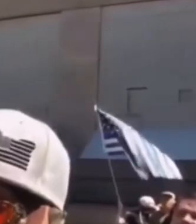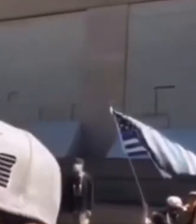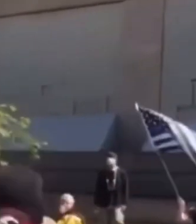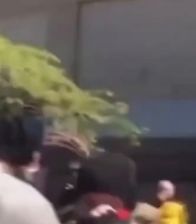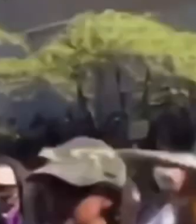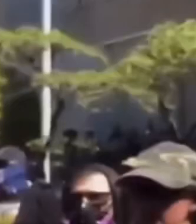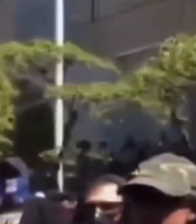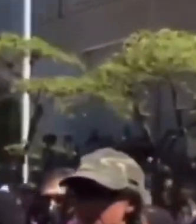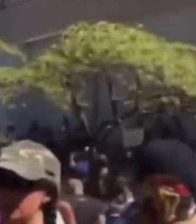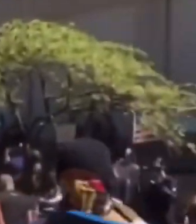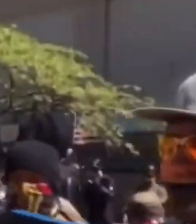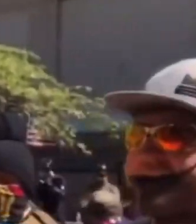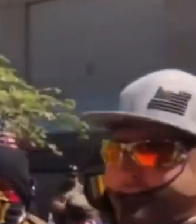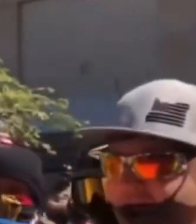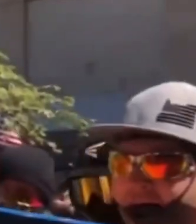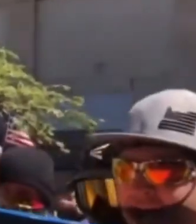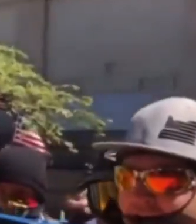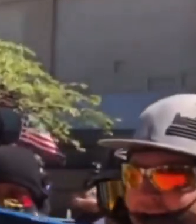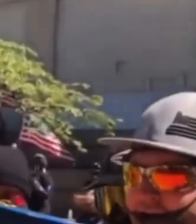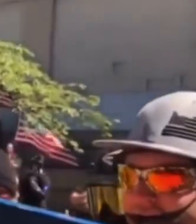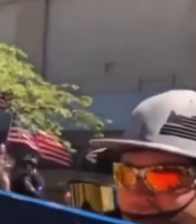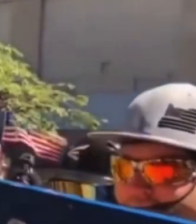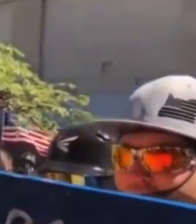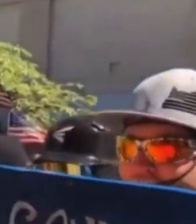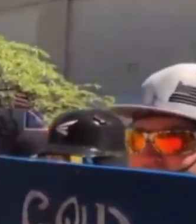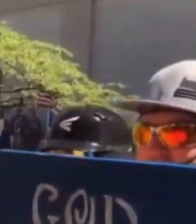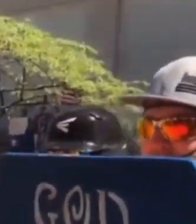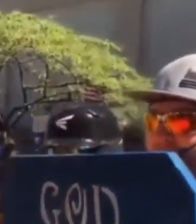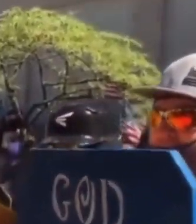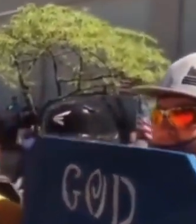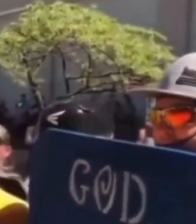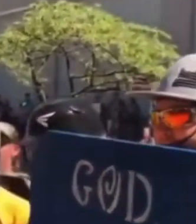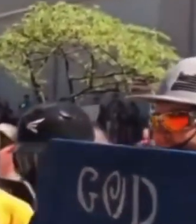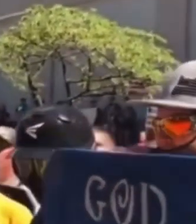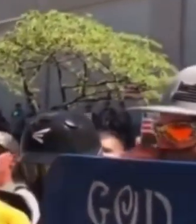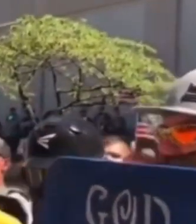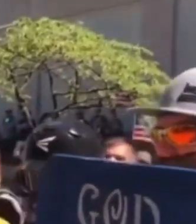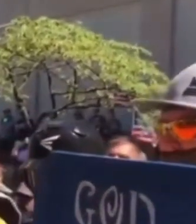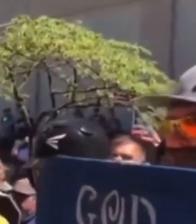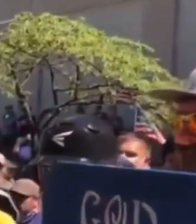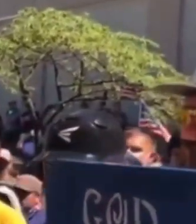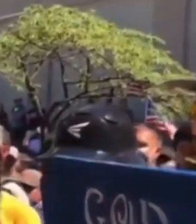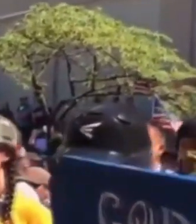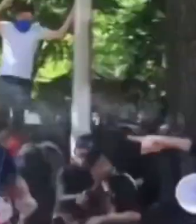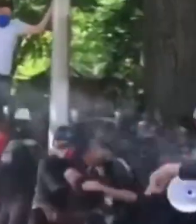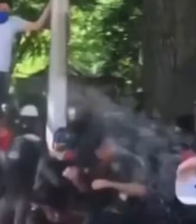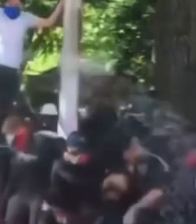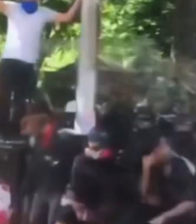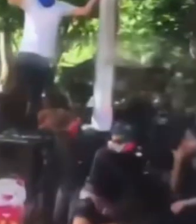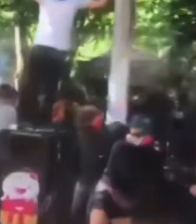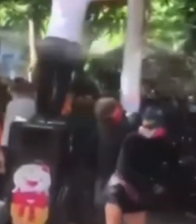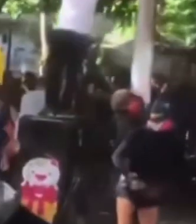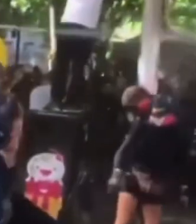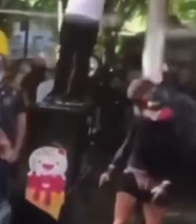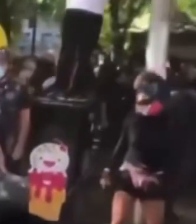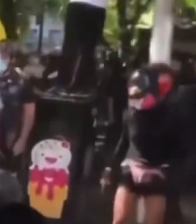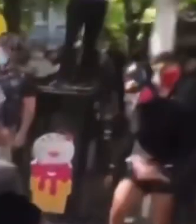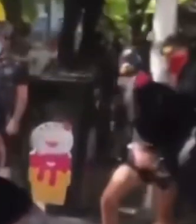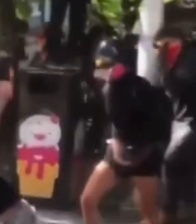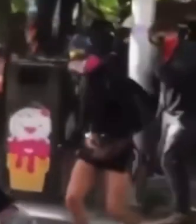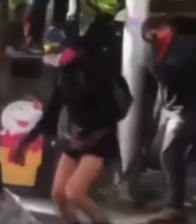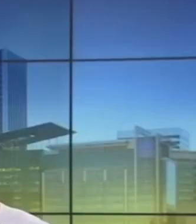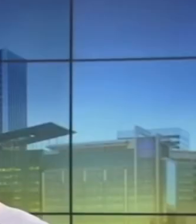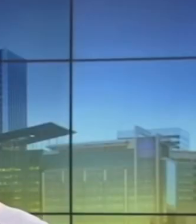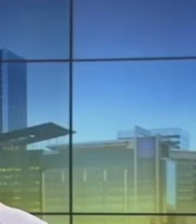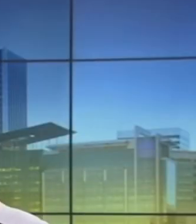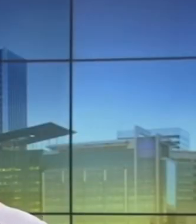to keep the peace when far-right groups and far-left groups rally in Portland tomorrow. There could be thousands of